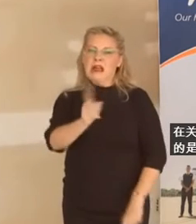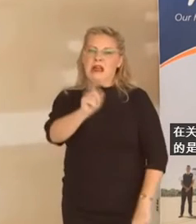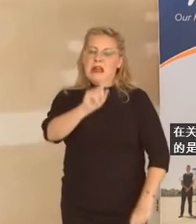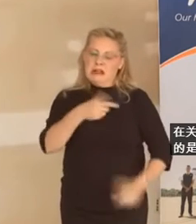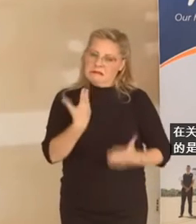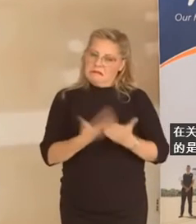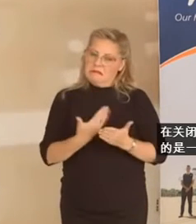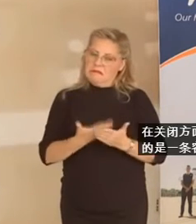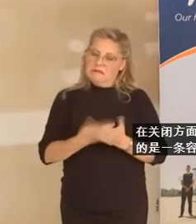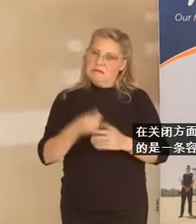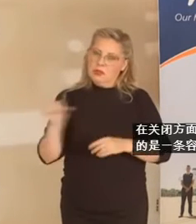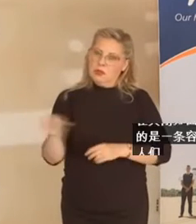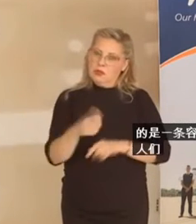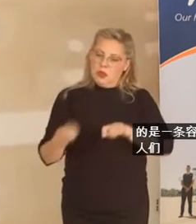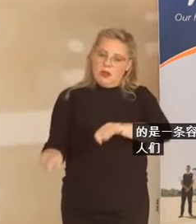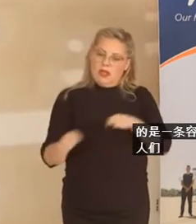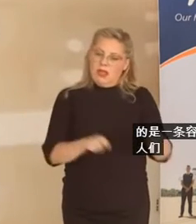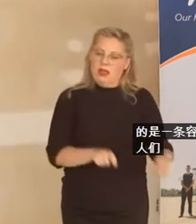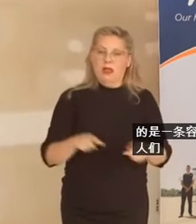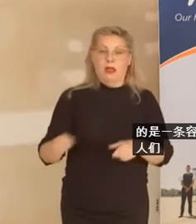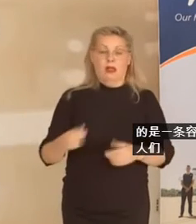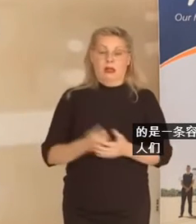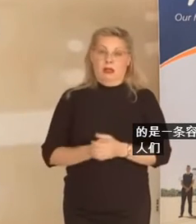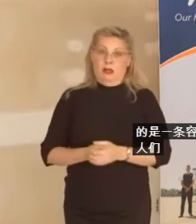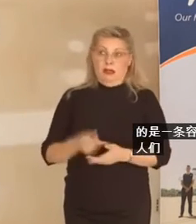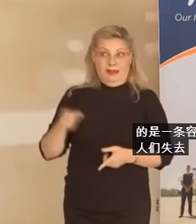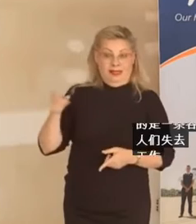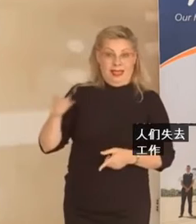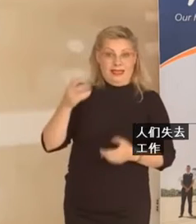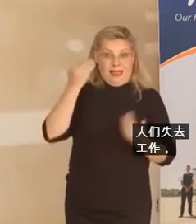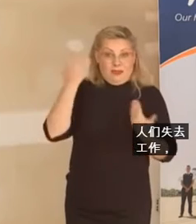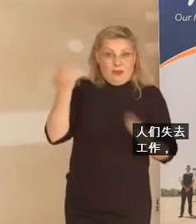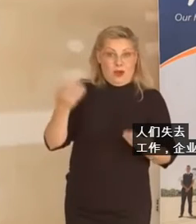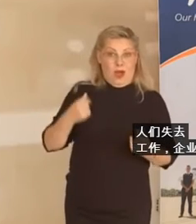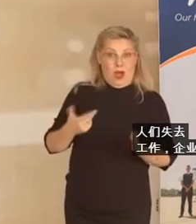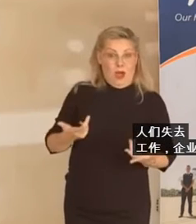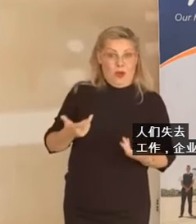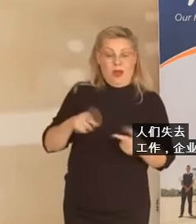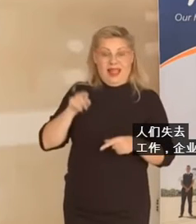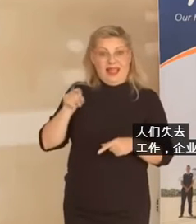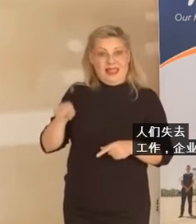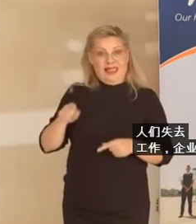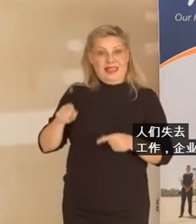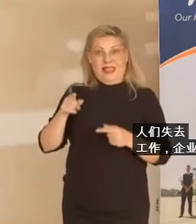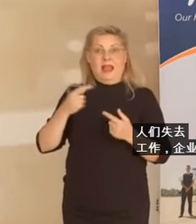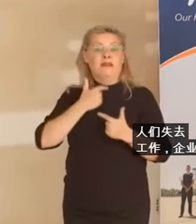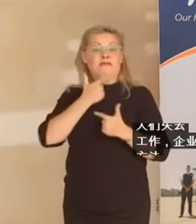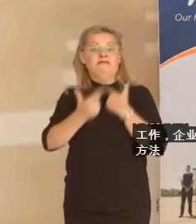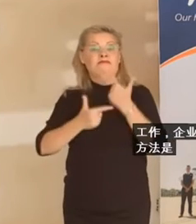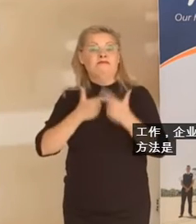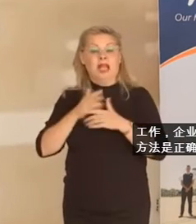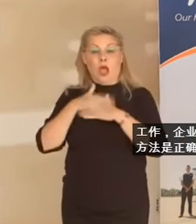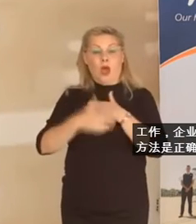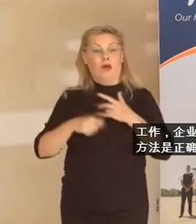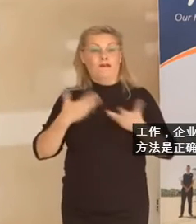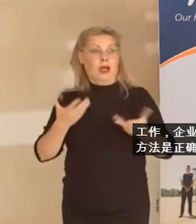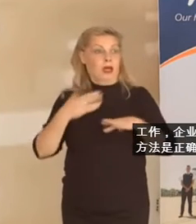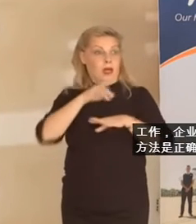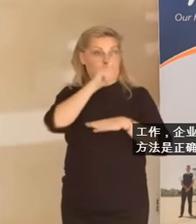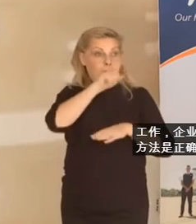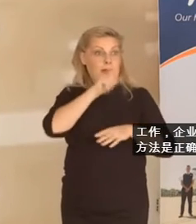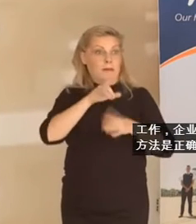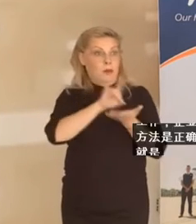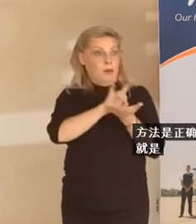easy road. It's a road that leads to high unemployment, people losing their jobs, businesses having to close. Our approach is the right